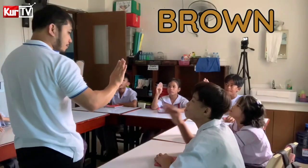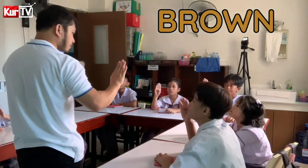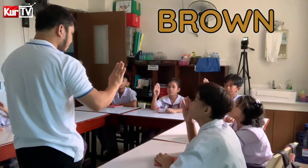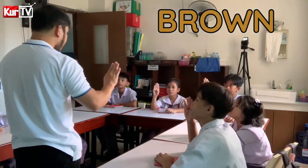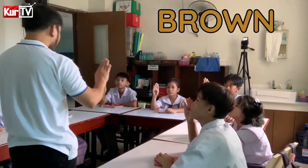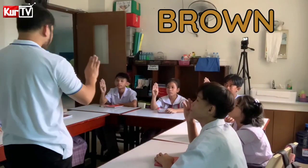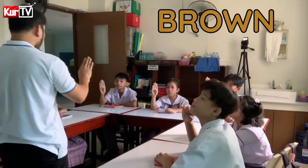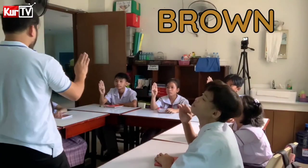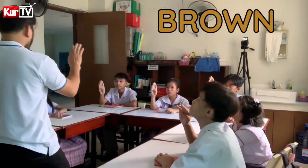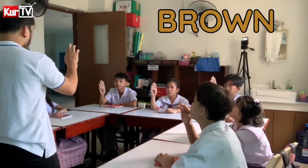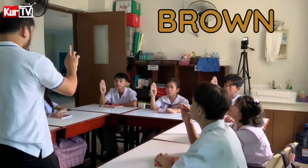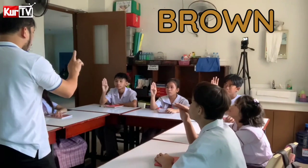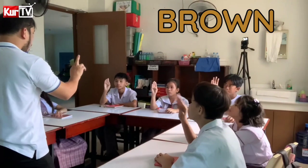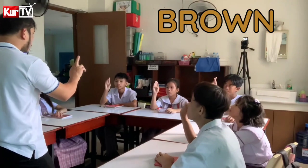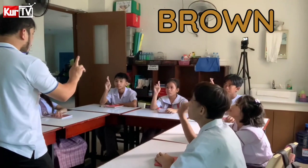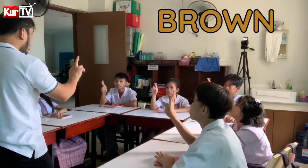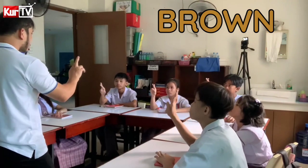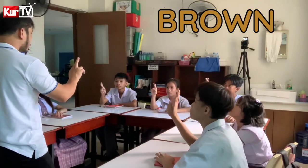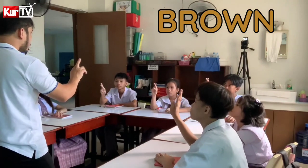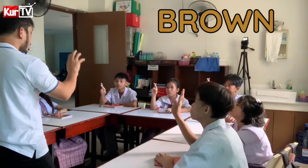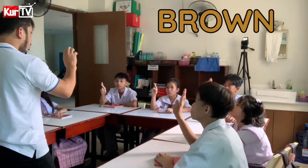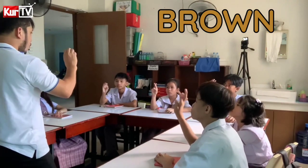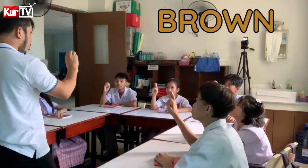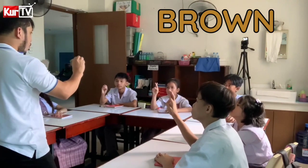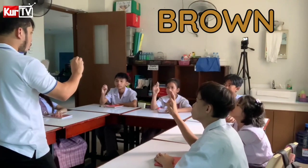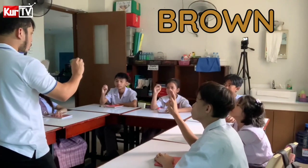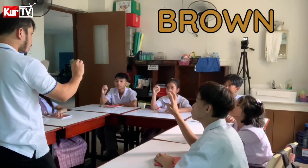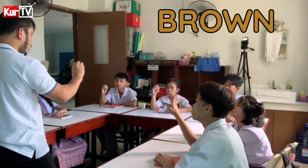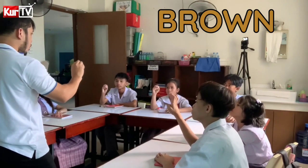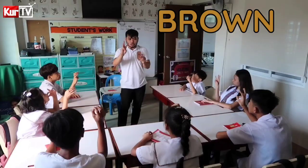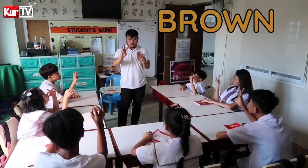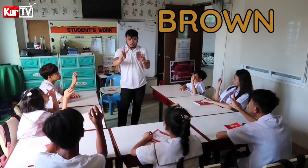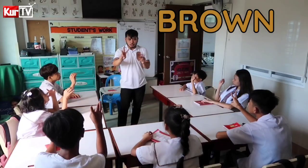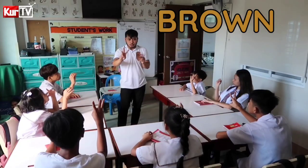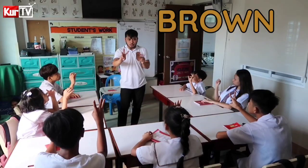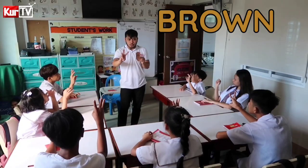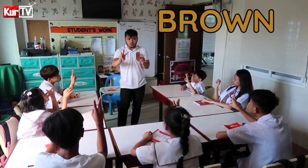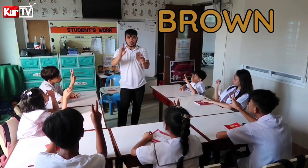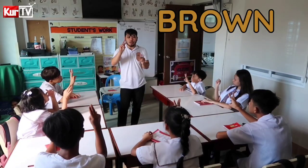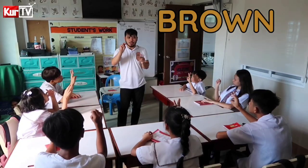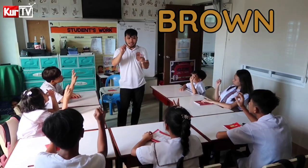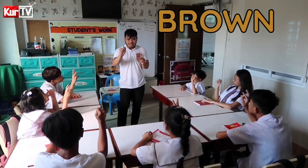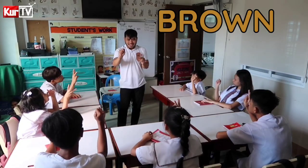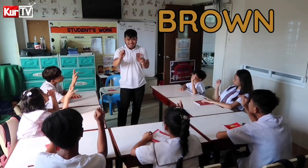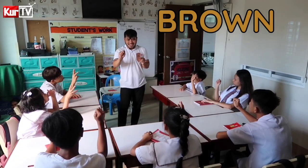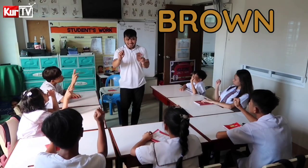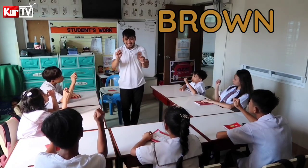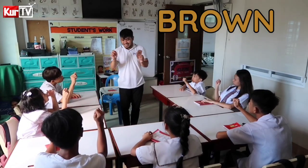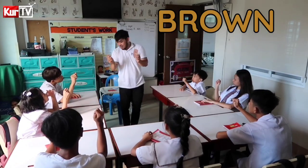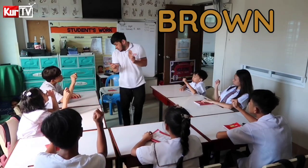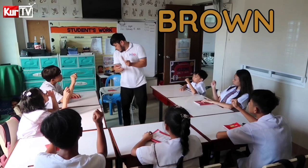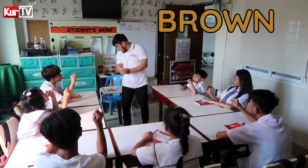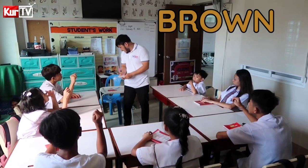R, O, W, N. Okay.